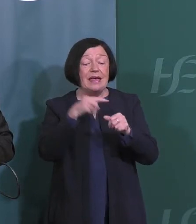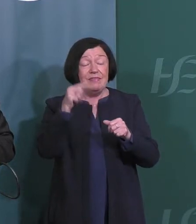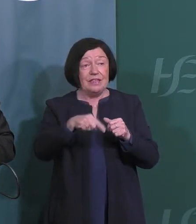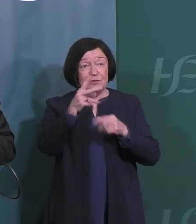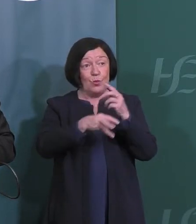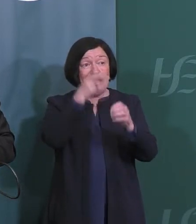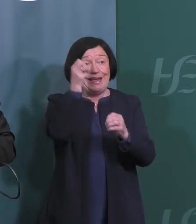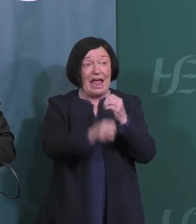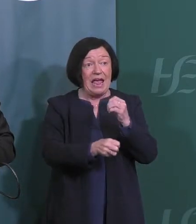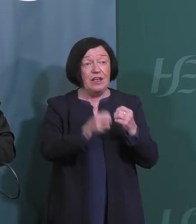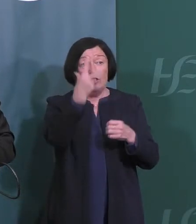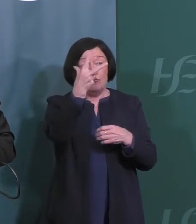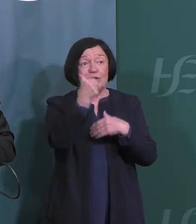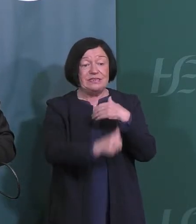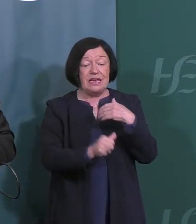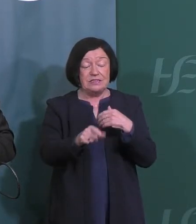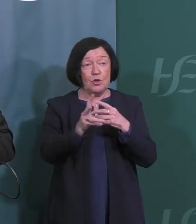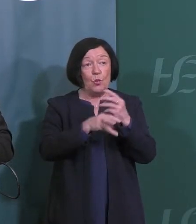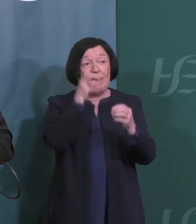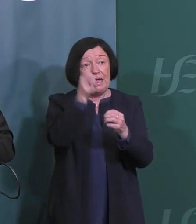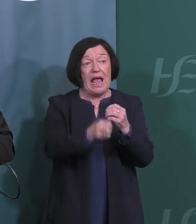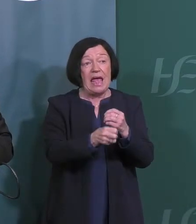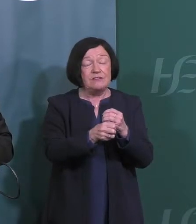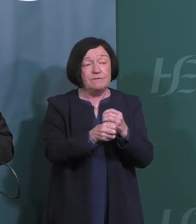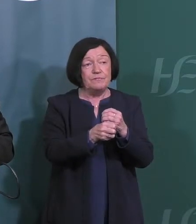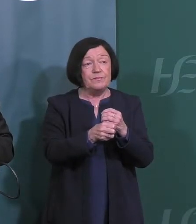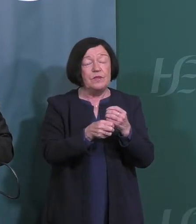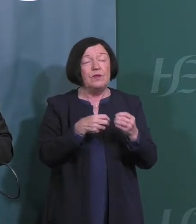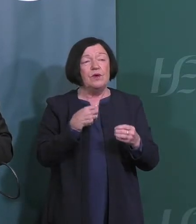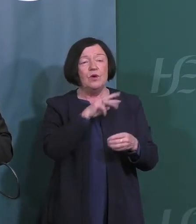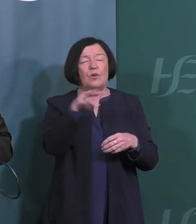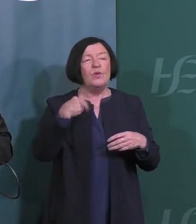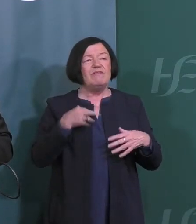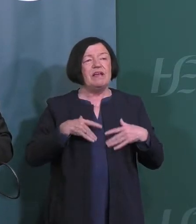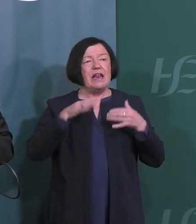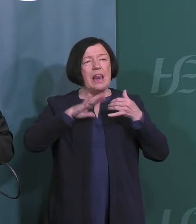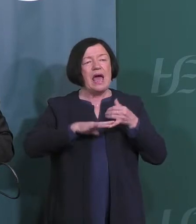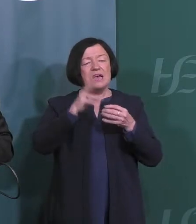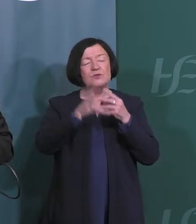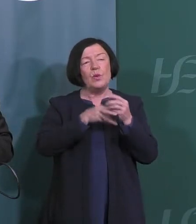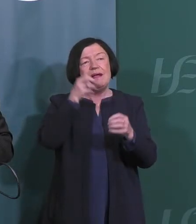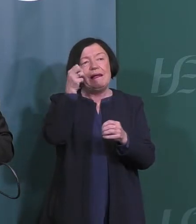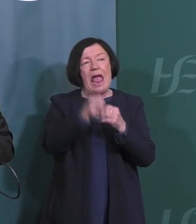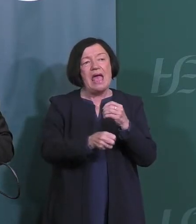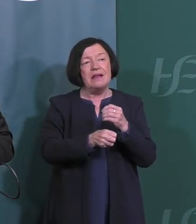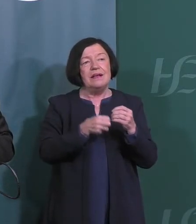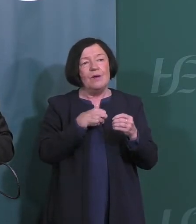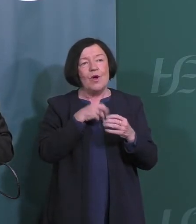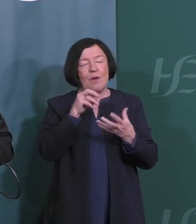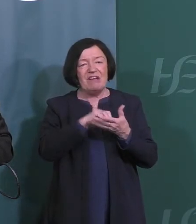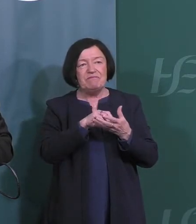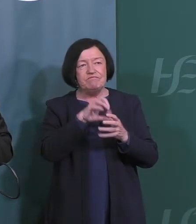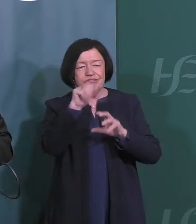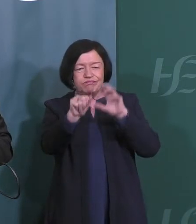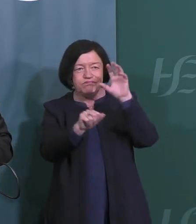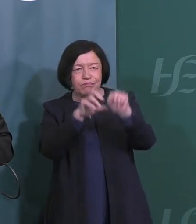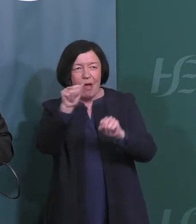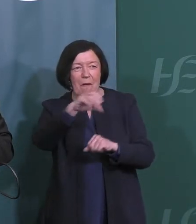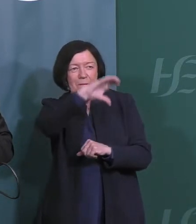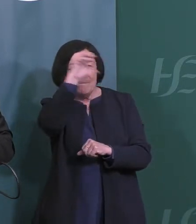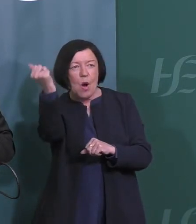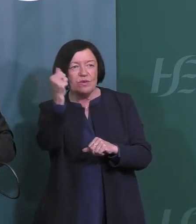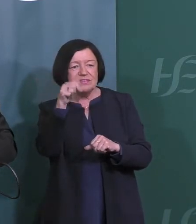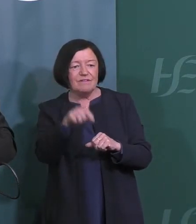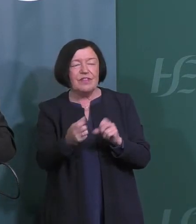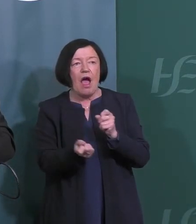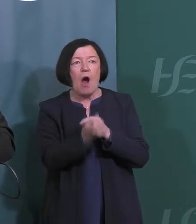coming weekend, the 3 days over the weekend. We do feel that last weekend we will have captured probably most of